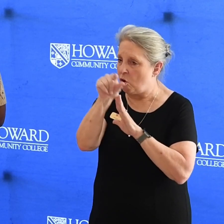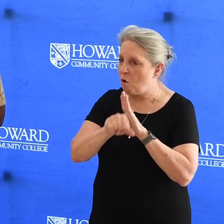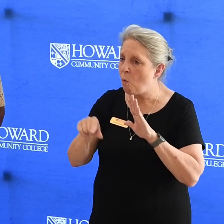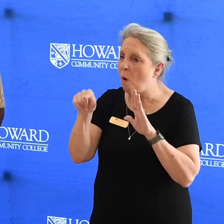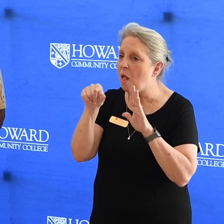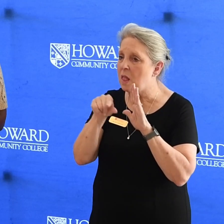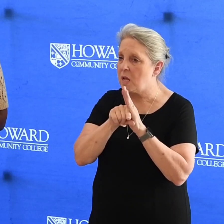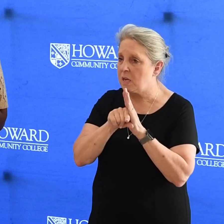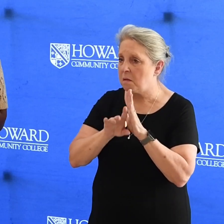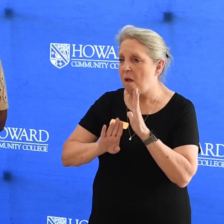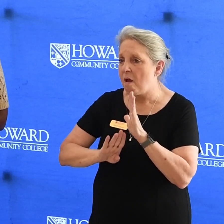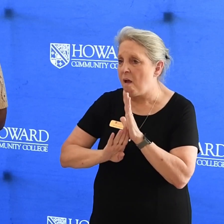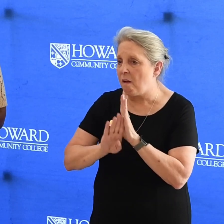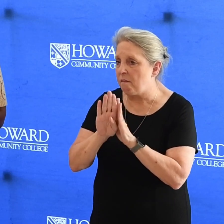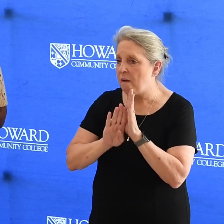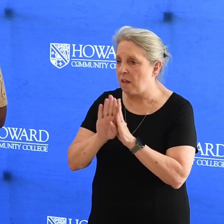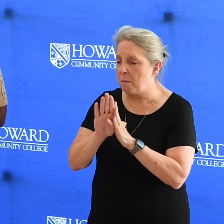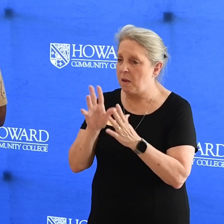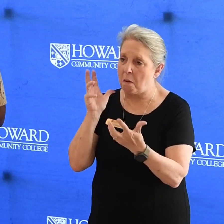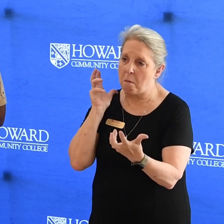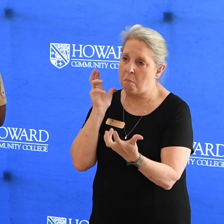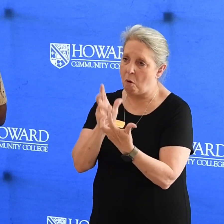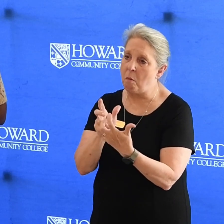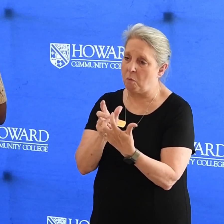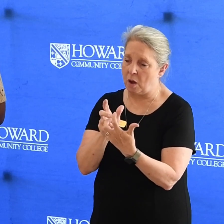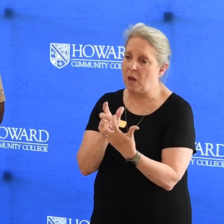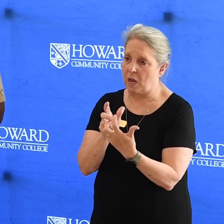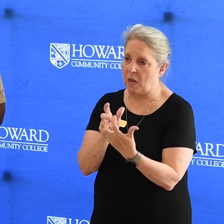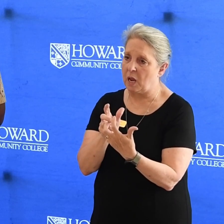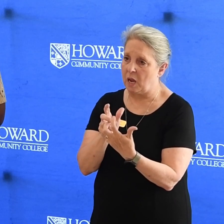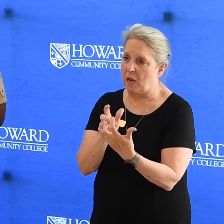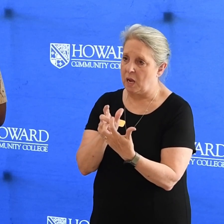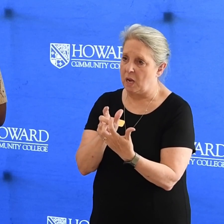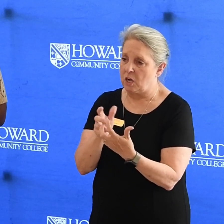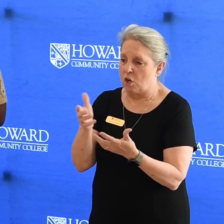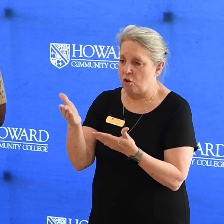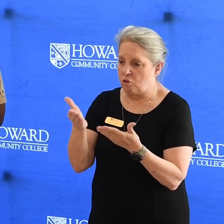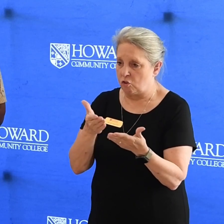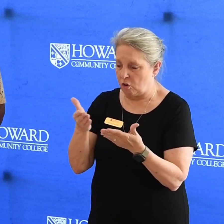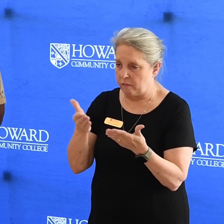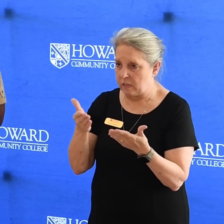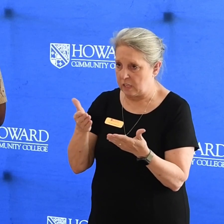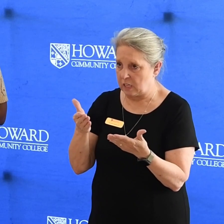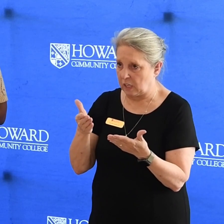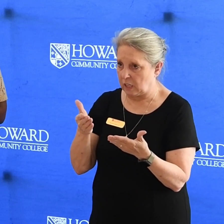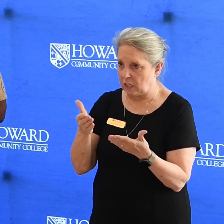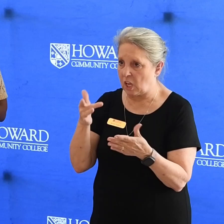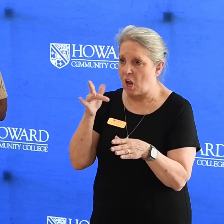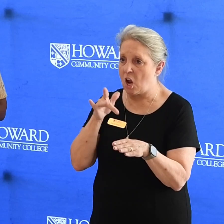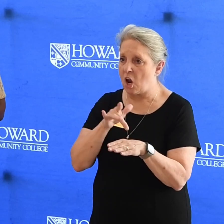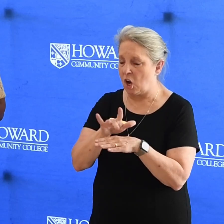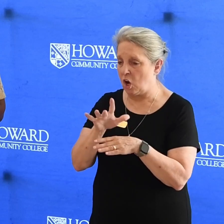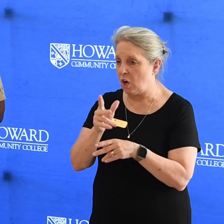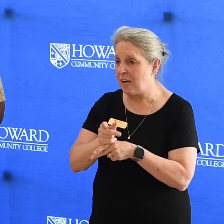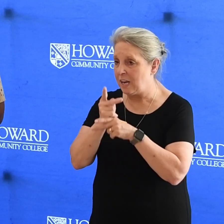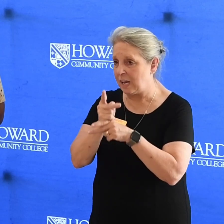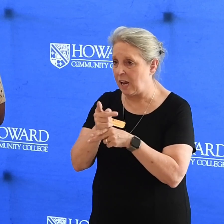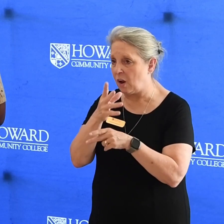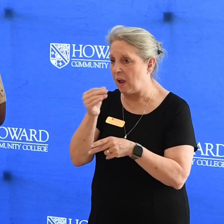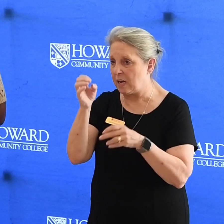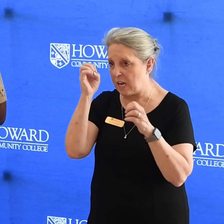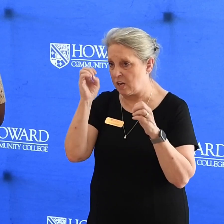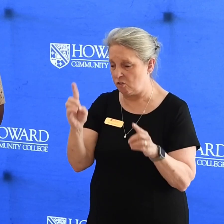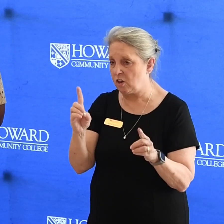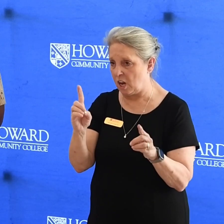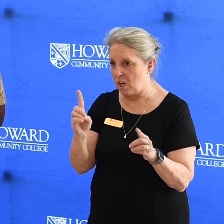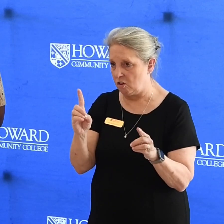quality, developmentally appropriate services, early care, and